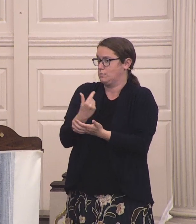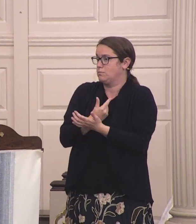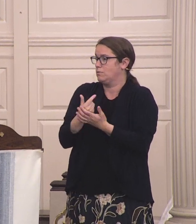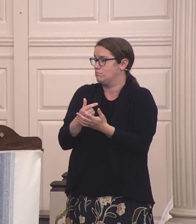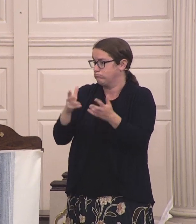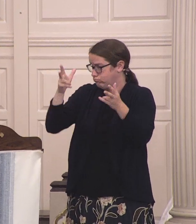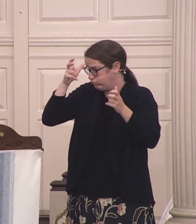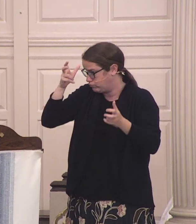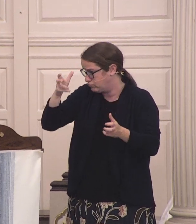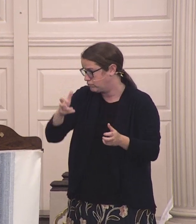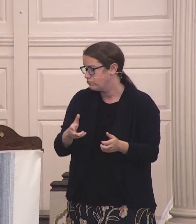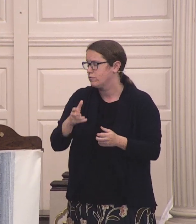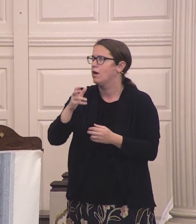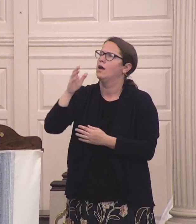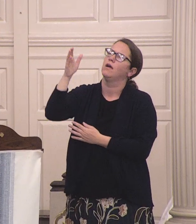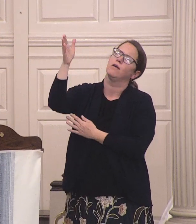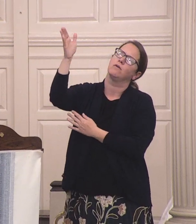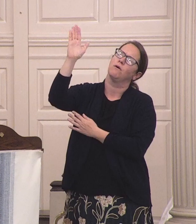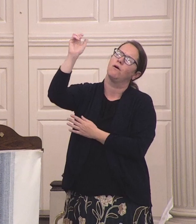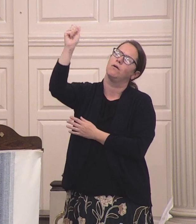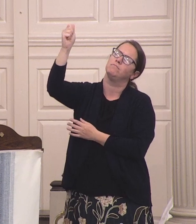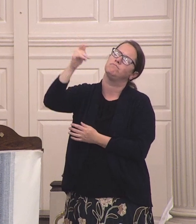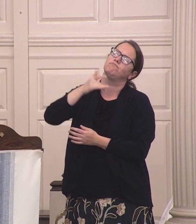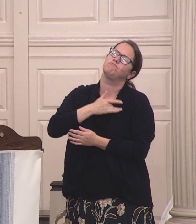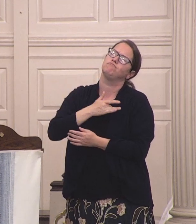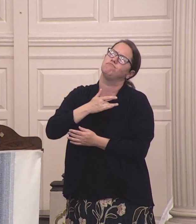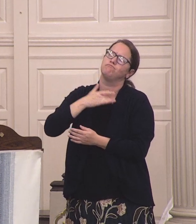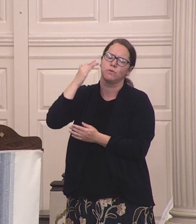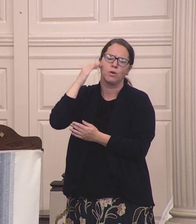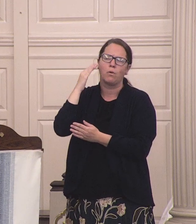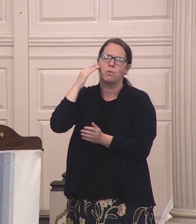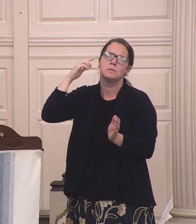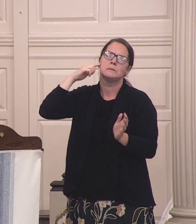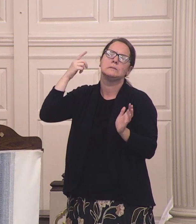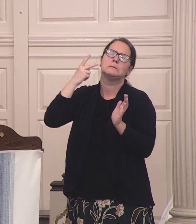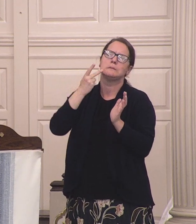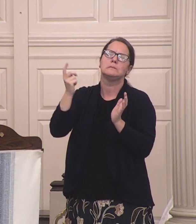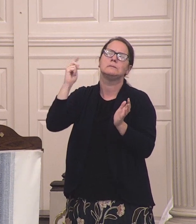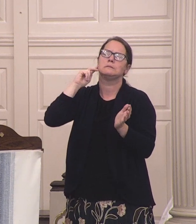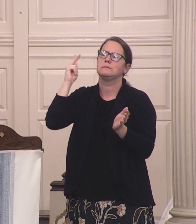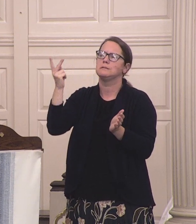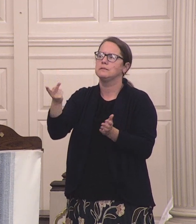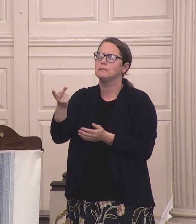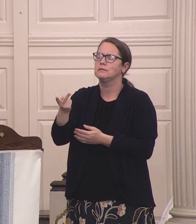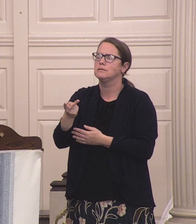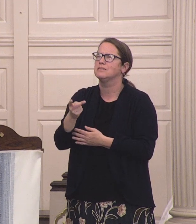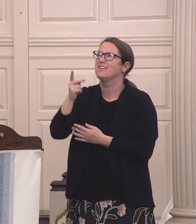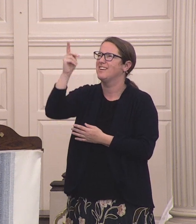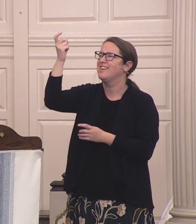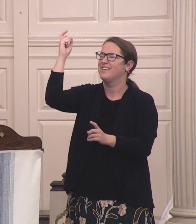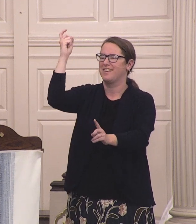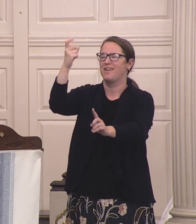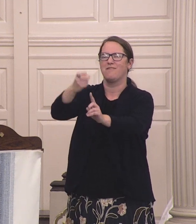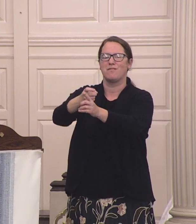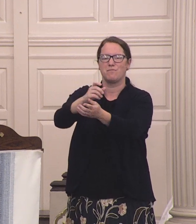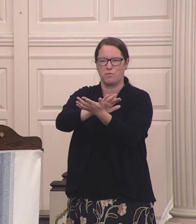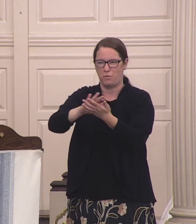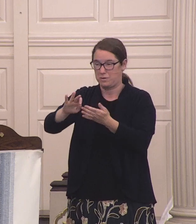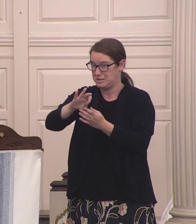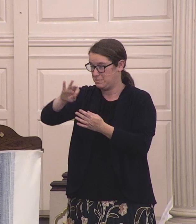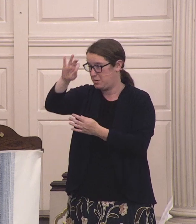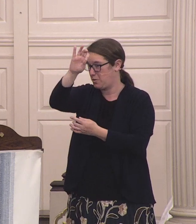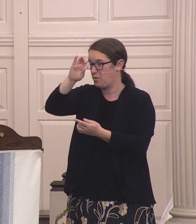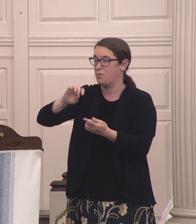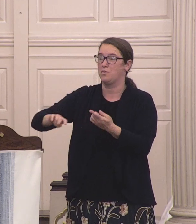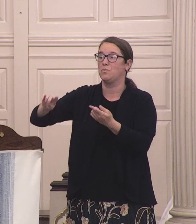And God, who knows the heart, bore witness by granting them the Holy Spirit, just as